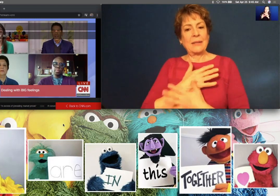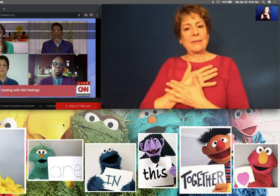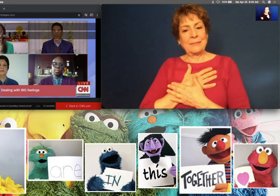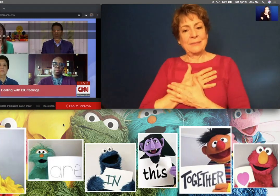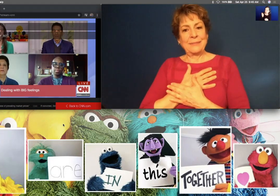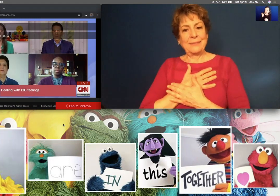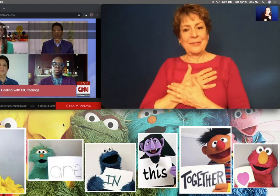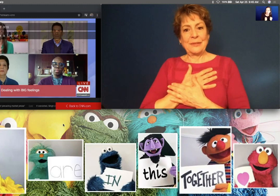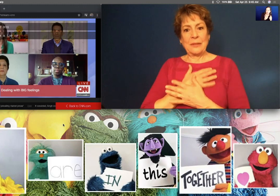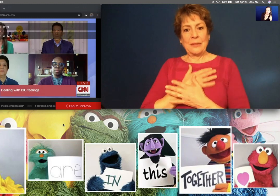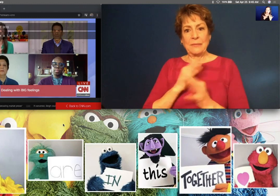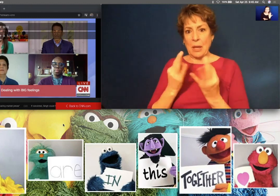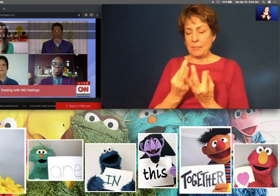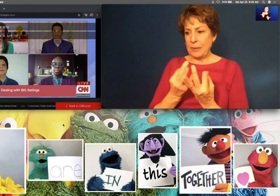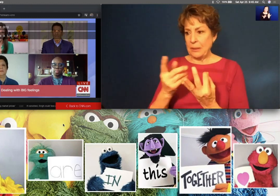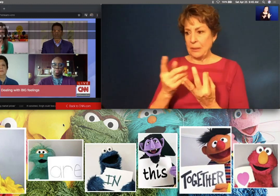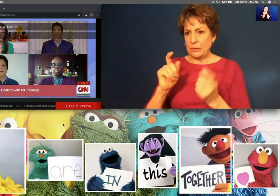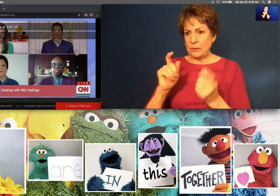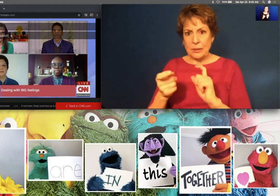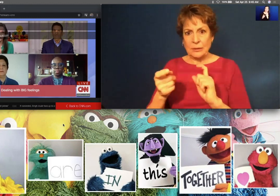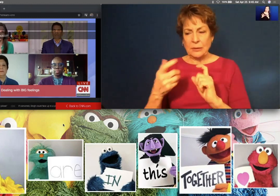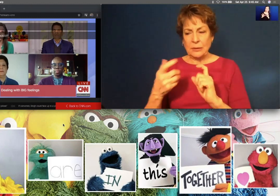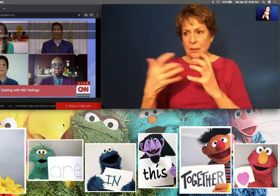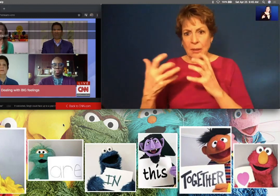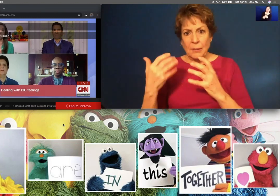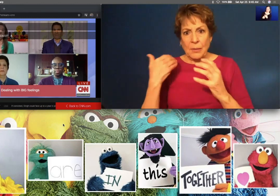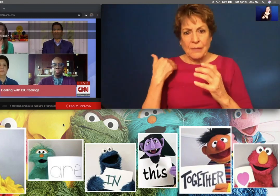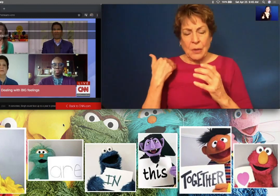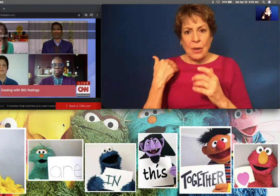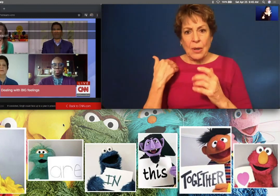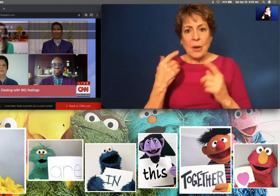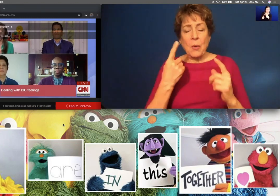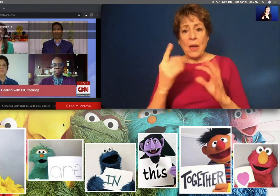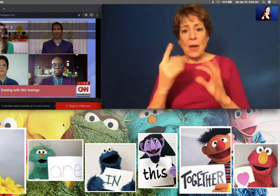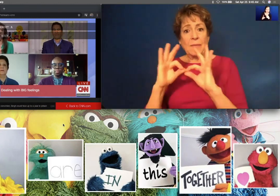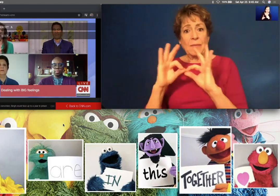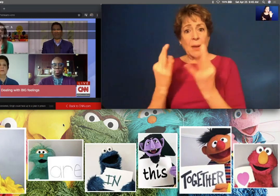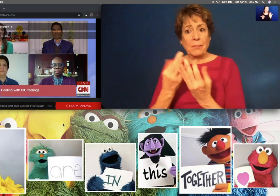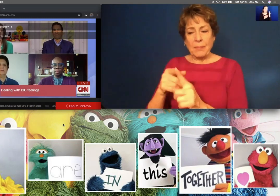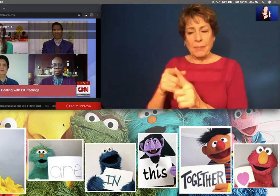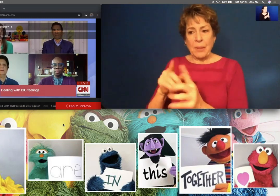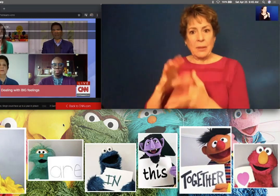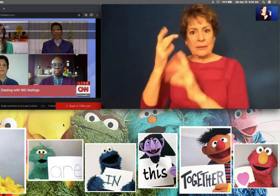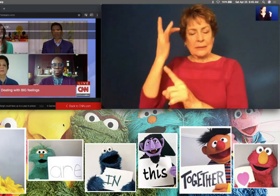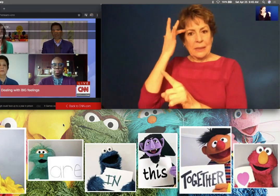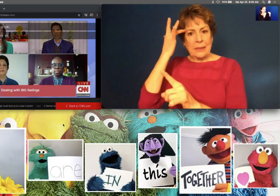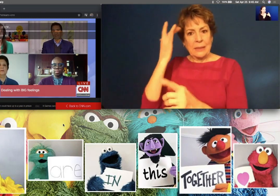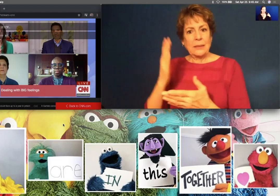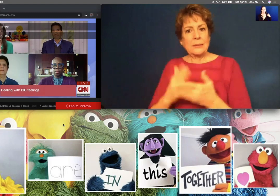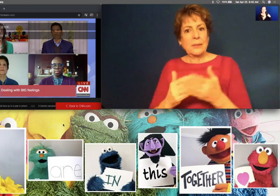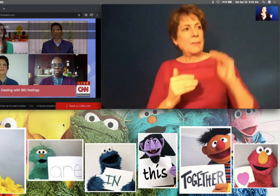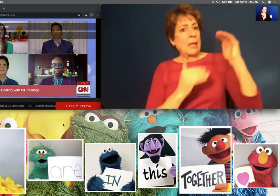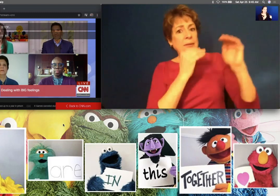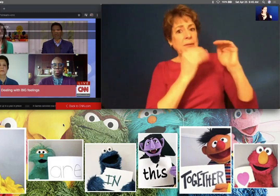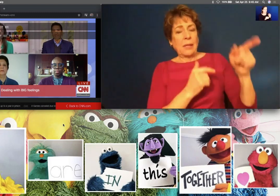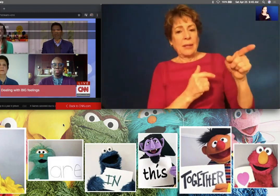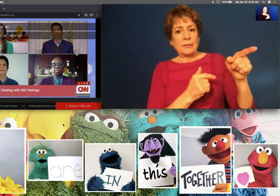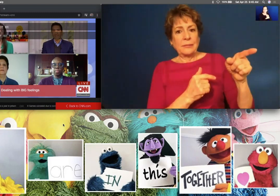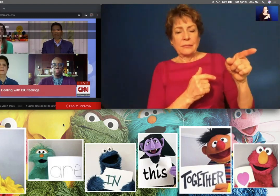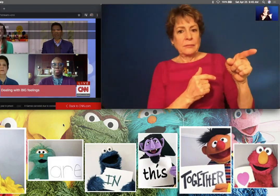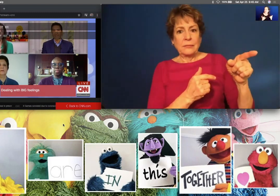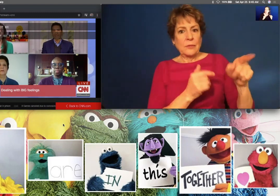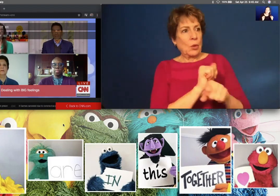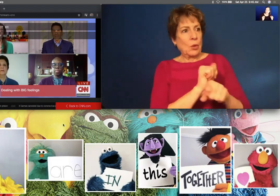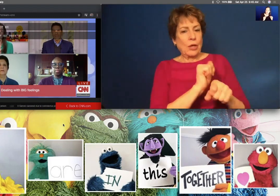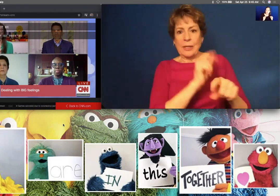some really big changes happening for a lot of families. They may be worried about a family member who's sick. Some grown-ups may not be working at the moment,